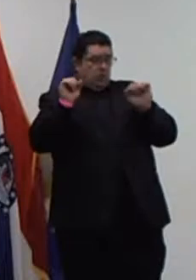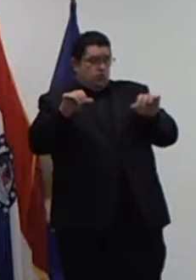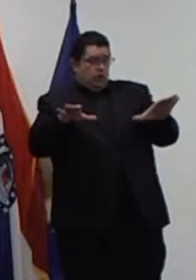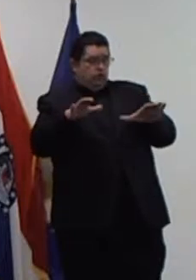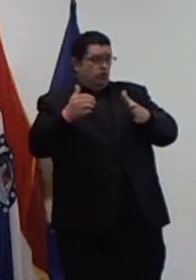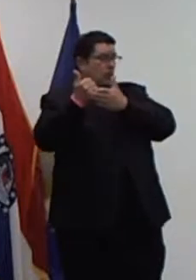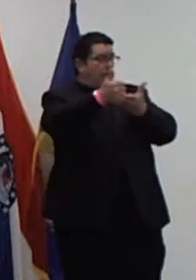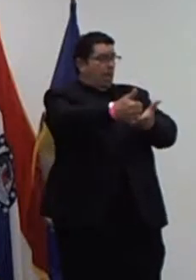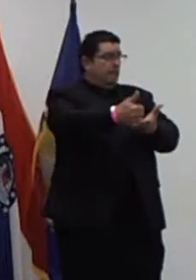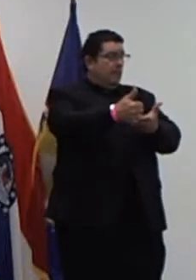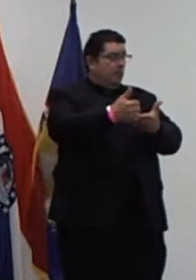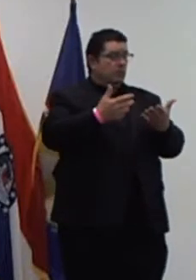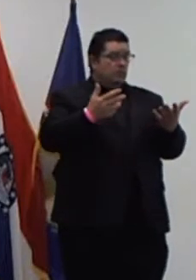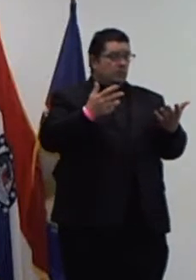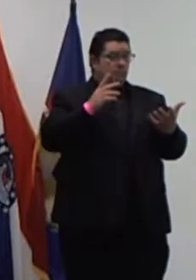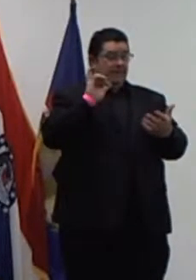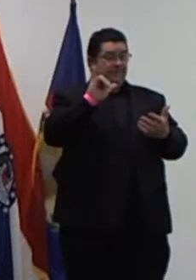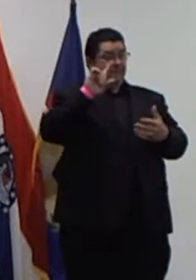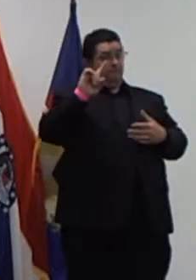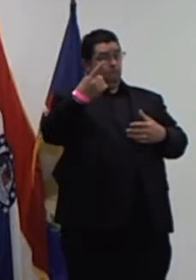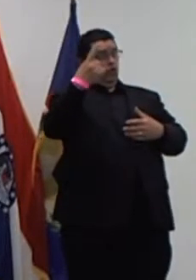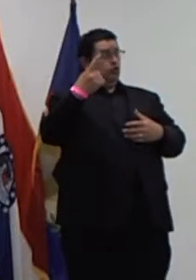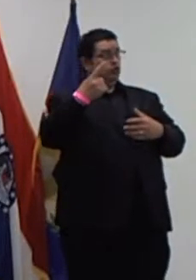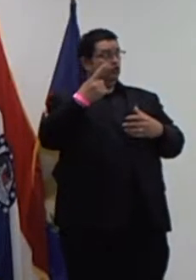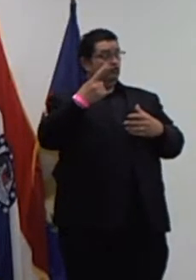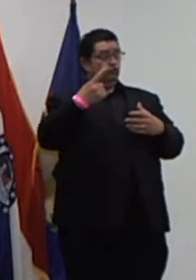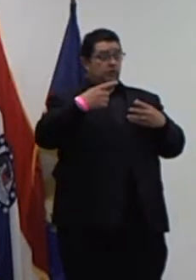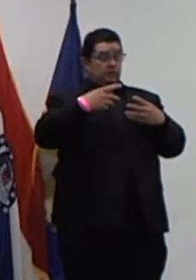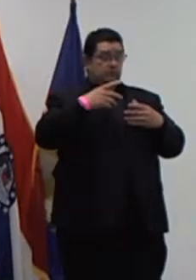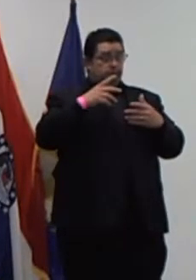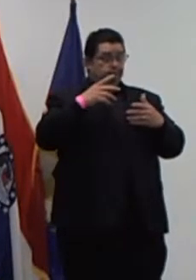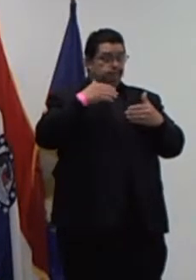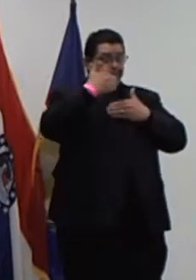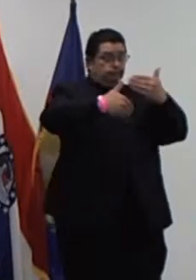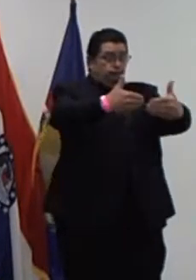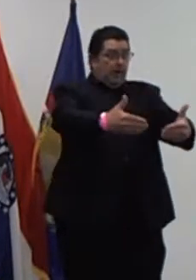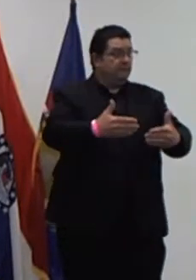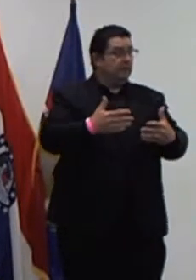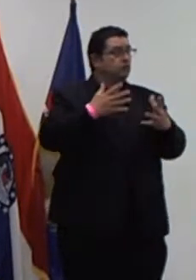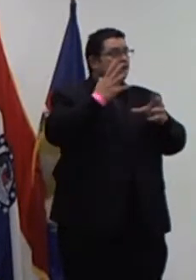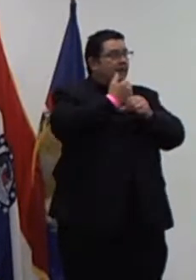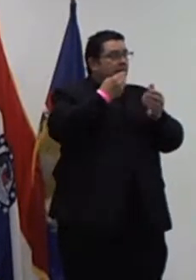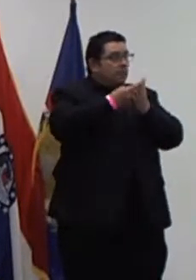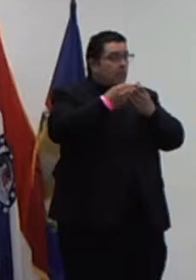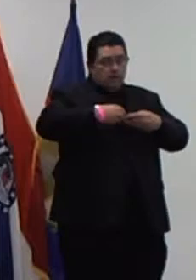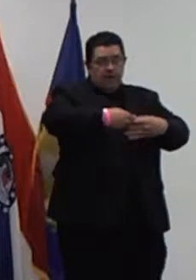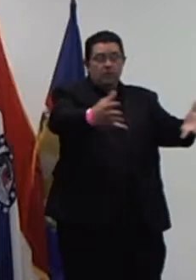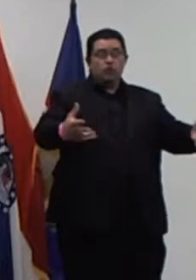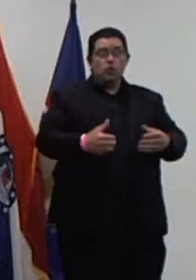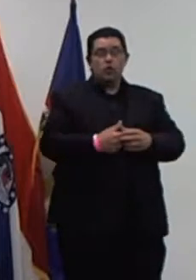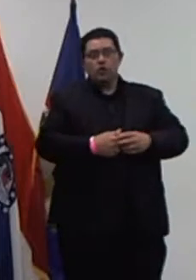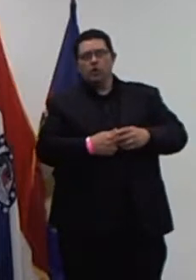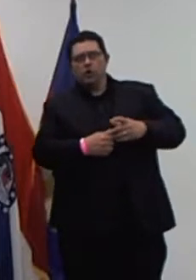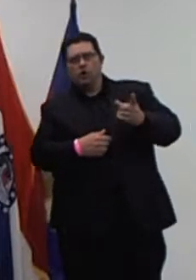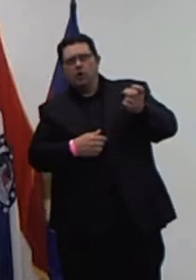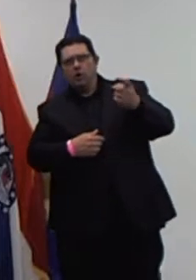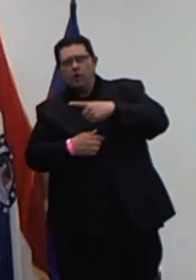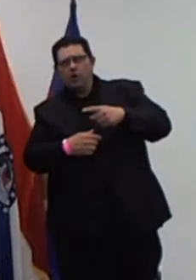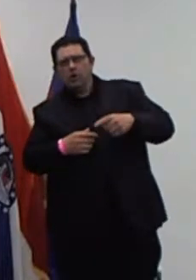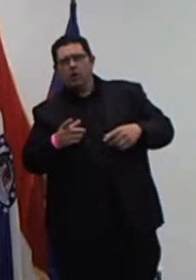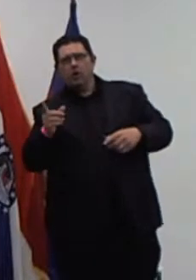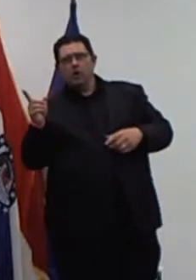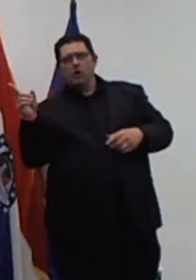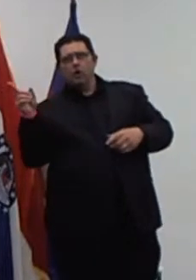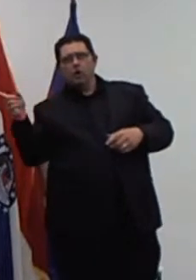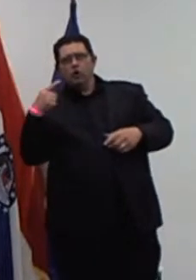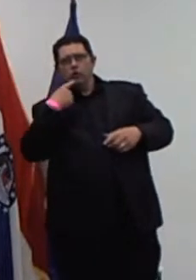COVID-19. But that first wave is getting that money out the door, really to get it to local levels to be able to utilize it. Governor Parson, you said yesterday that